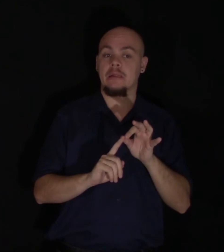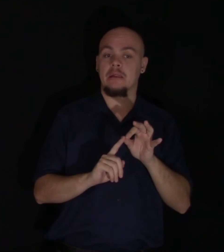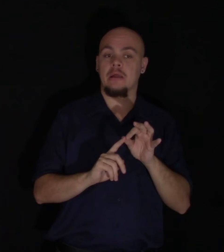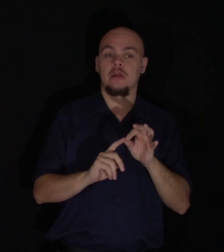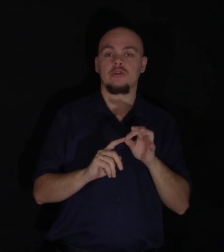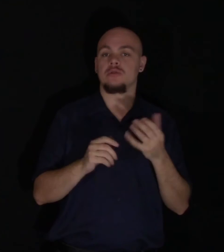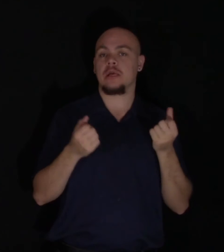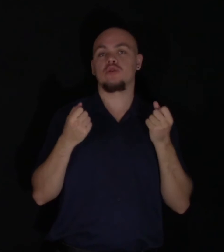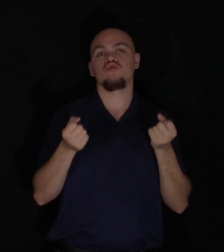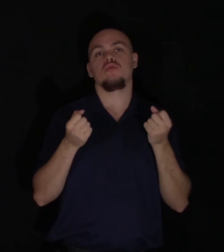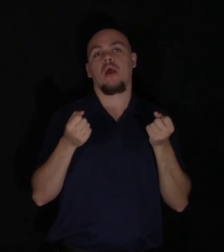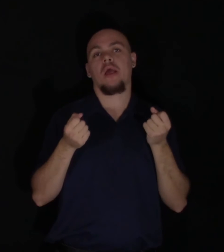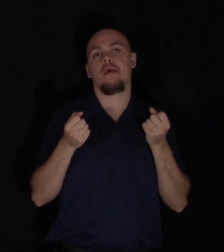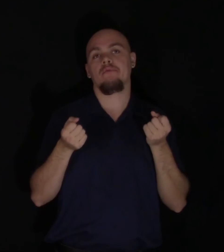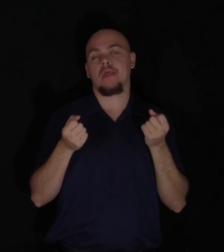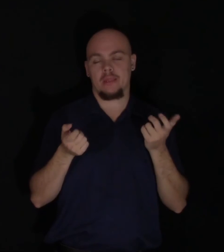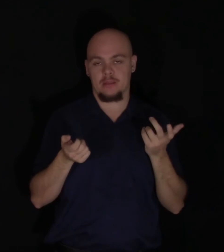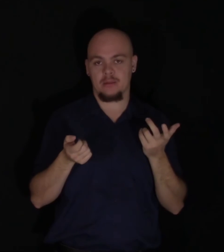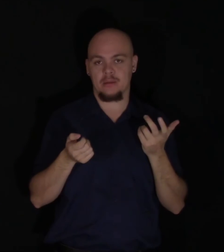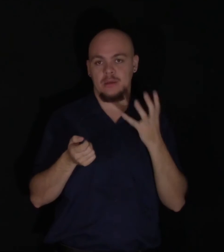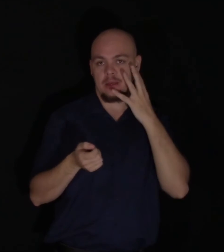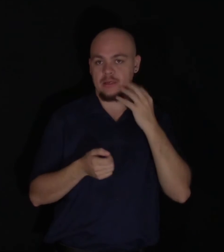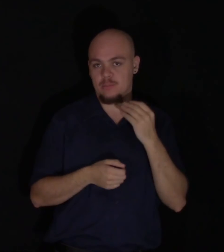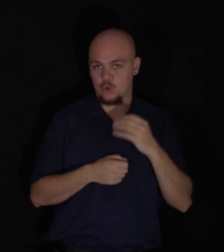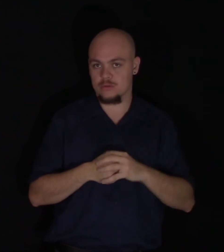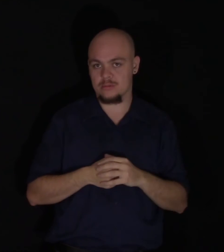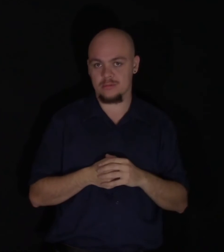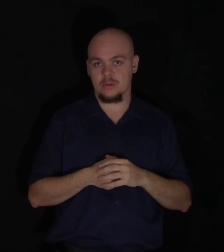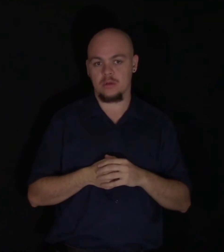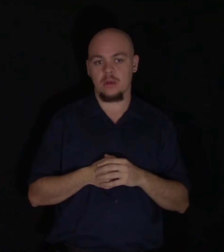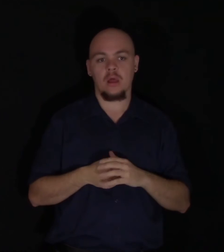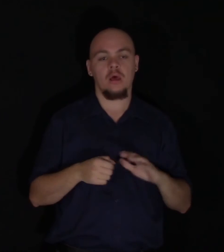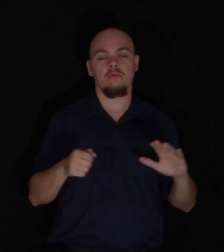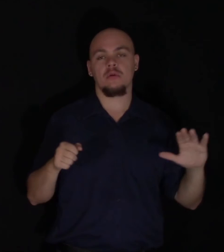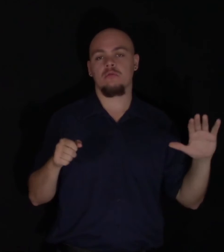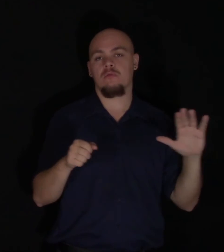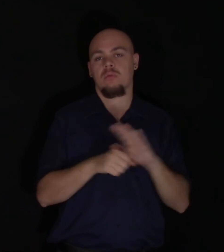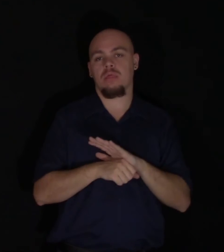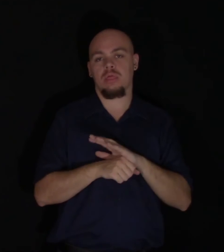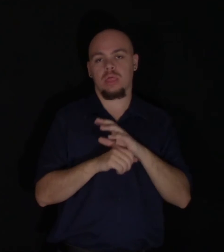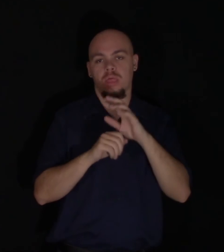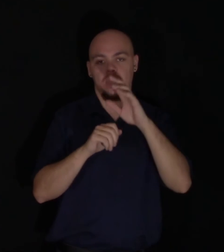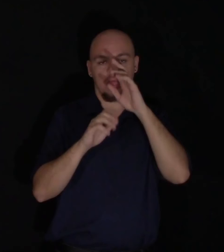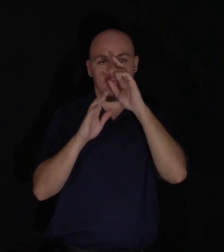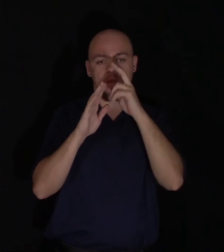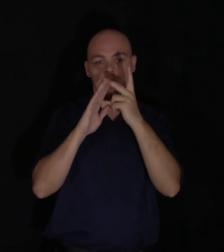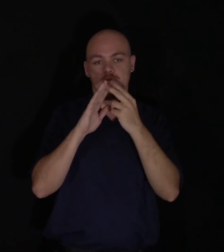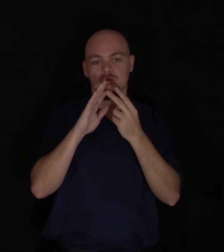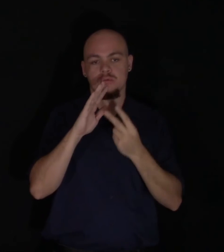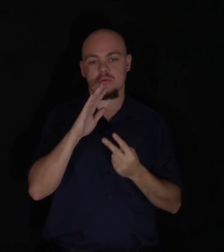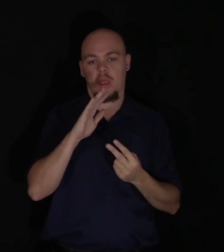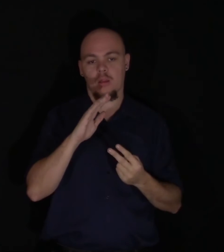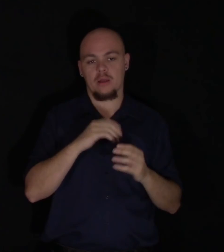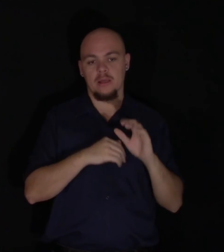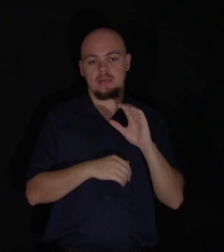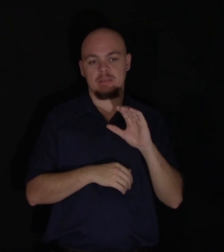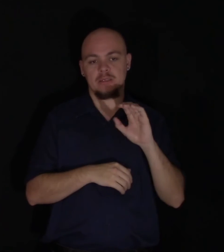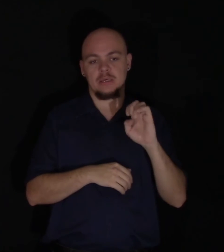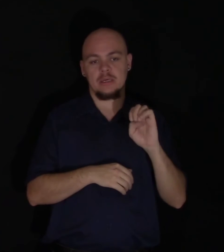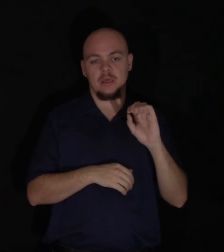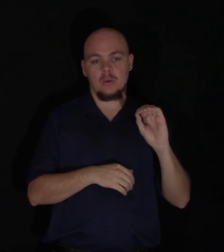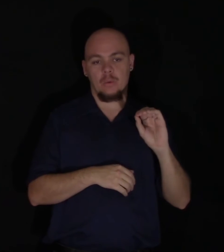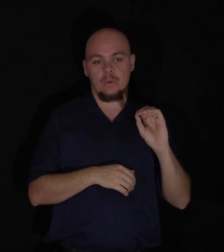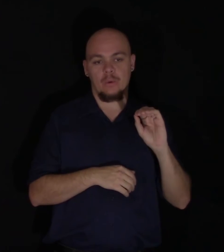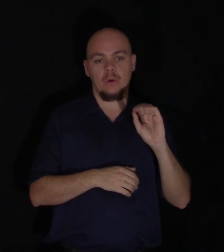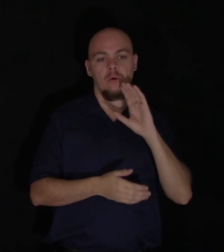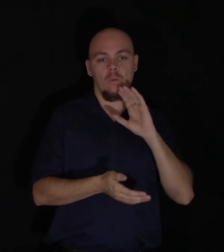go. So I was totally submerged in being a CEO, a wife, and a mother